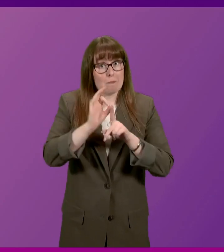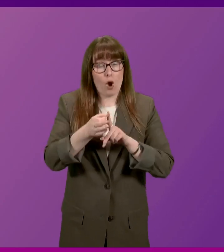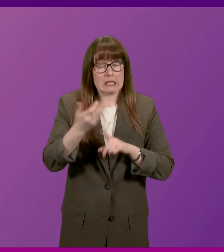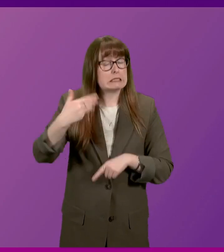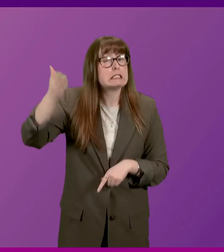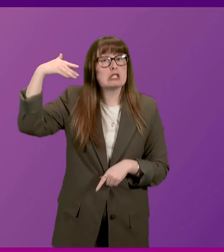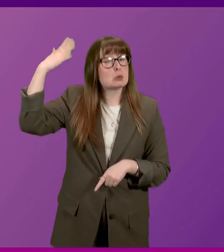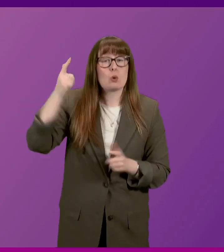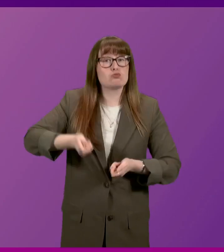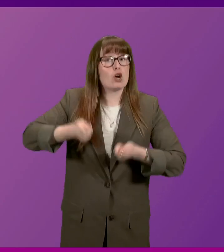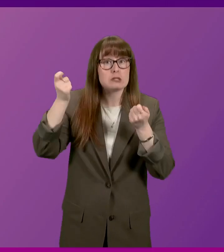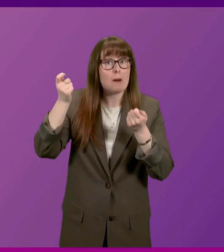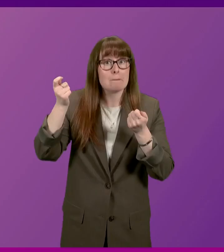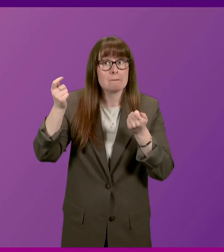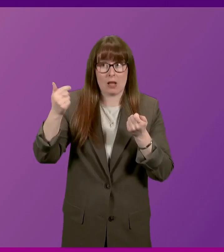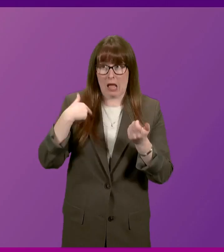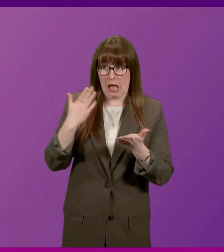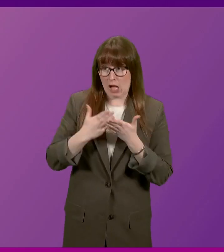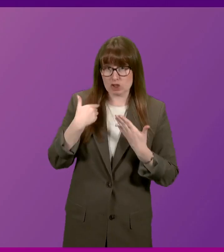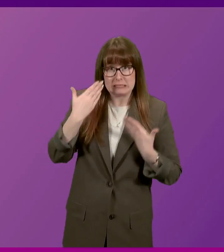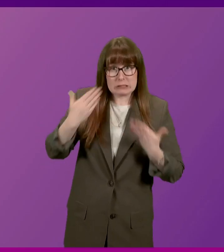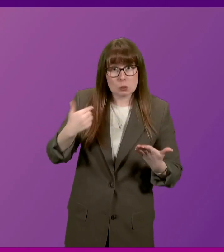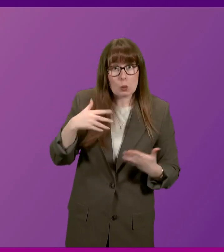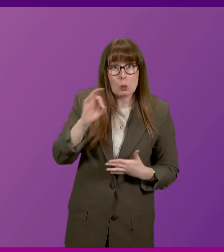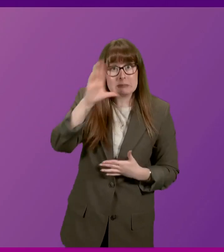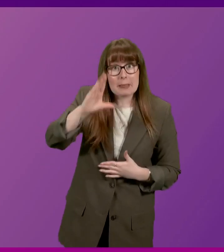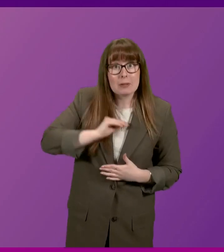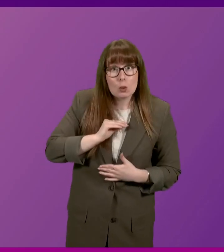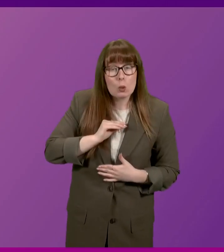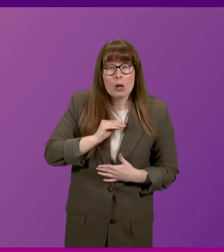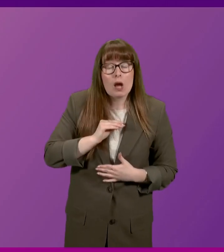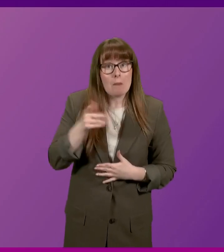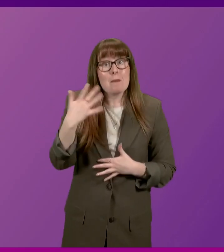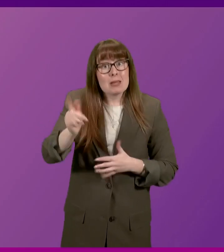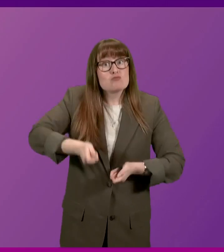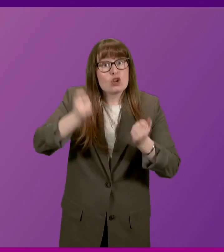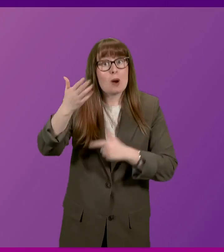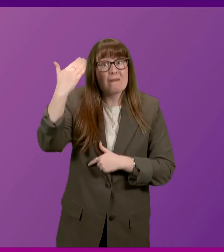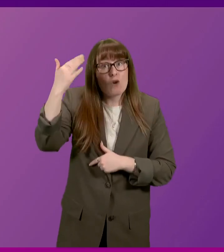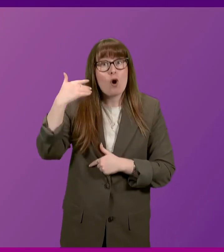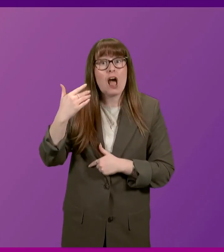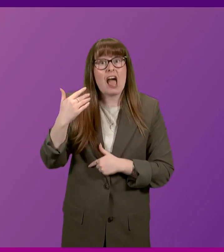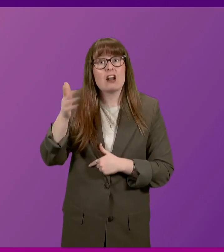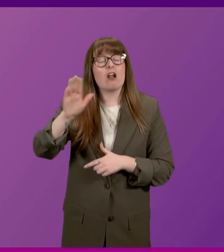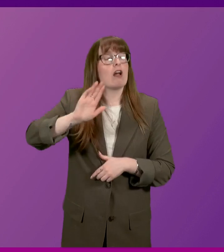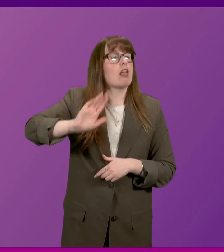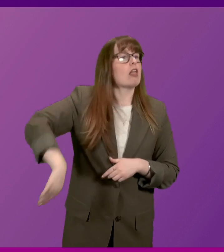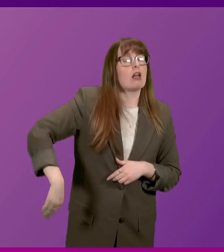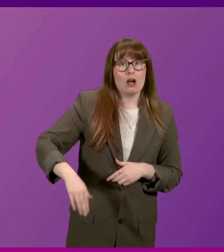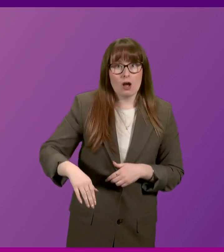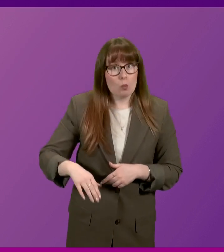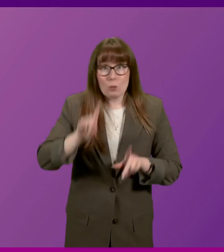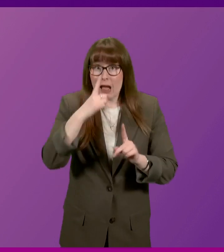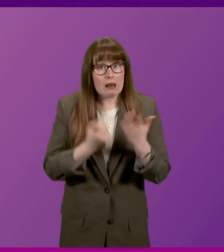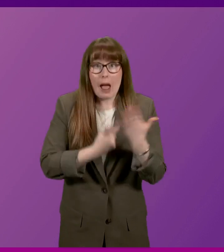in terms of, which we didn't know about. But we can't let it just go off the agenda again. So we're really appealing